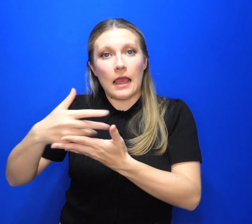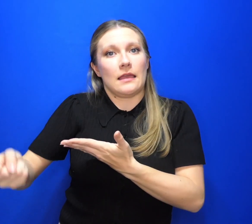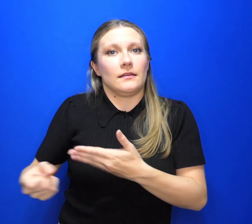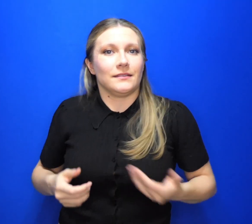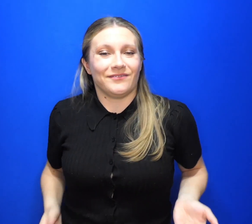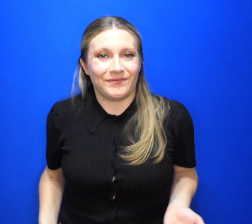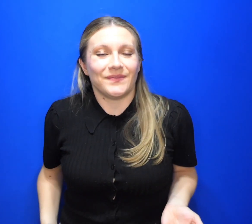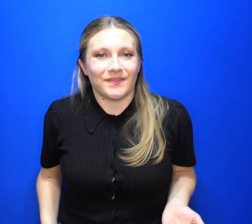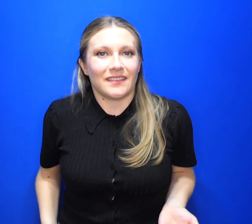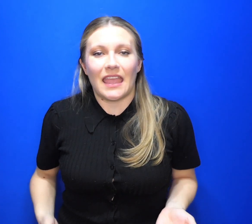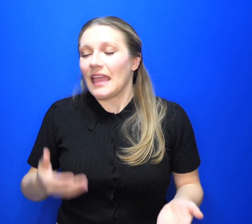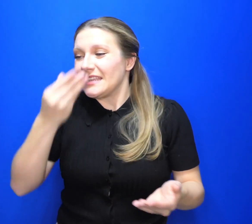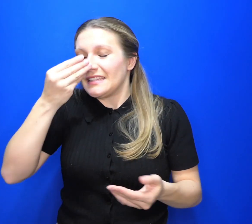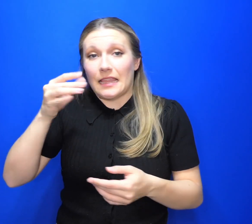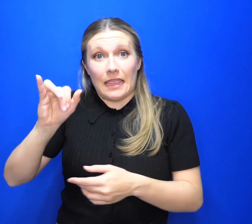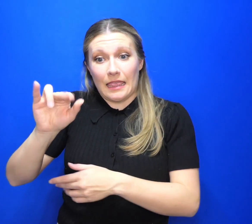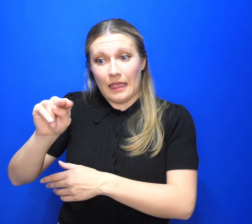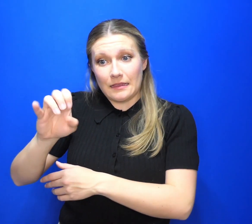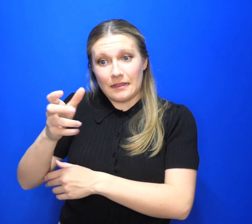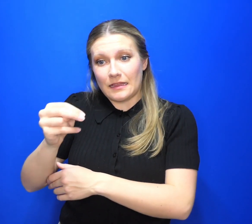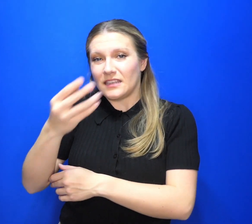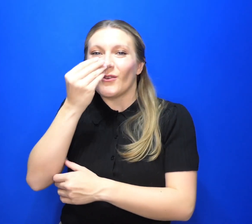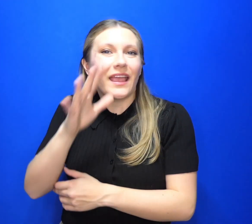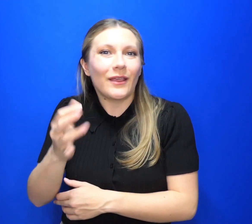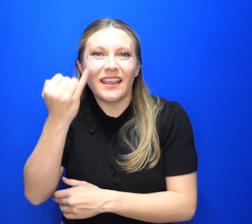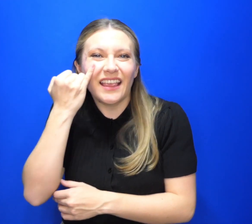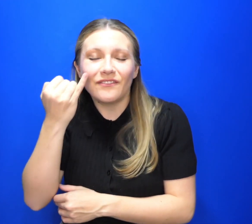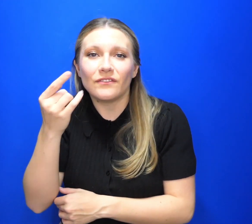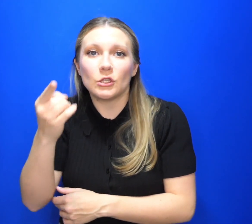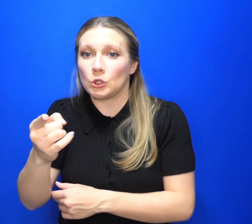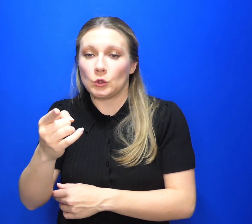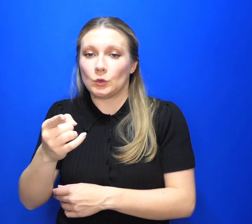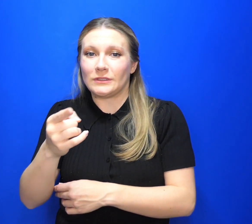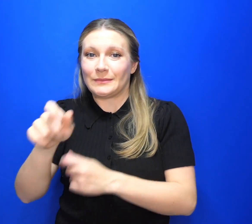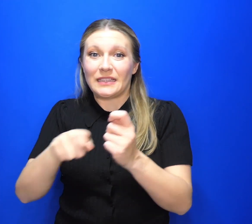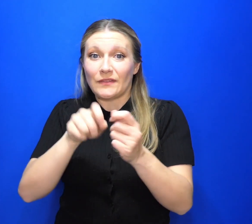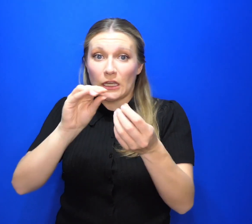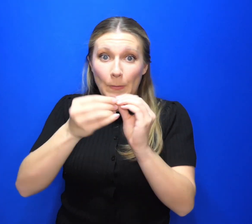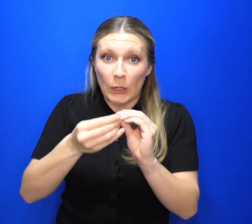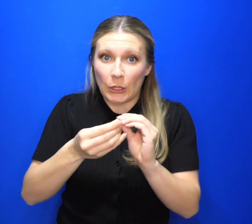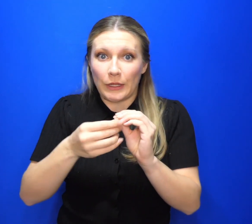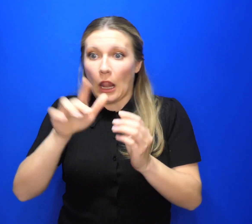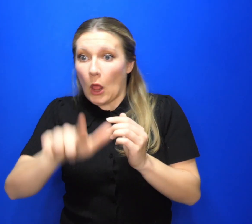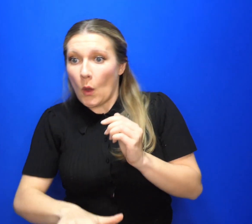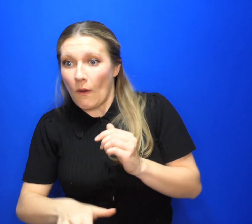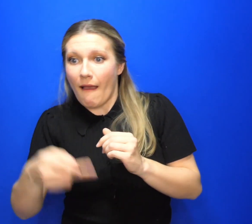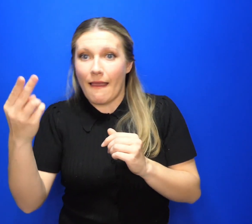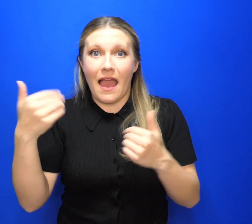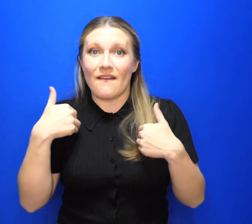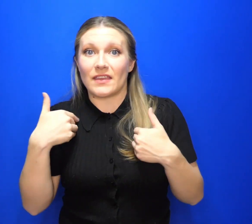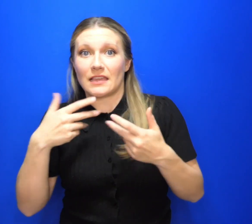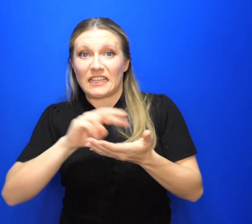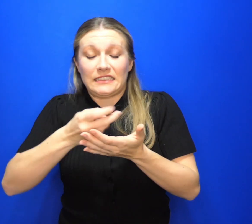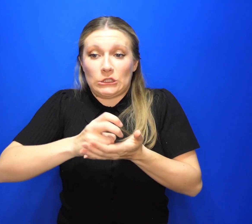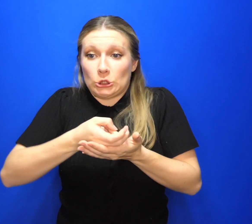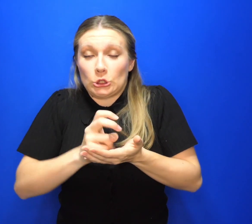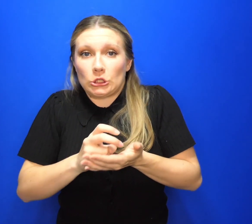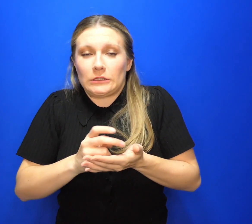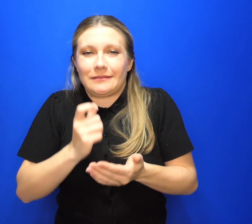you want to be, too low, having a seizure, doesn't matter. It's going to keep taking it. Correct. Right. And that's, on pumpers, if